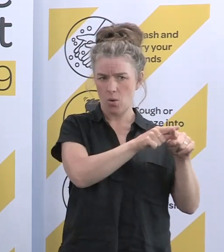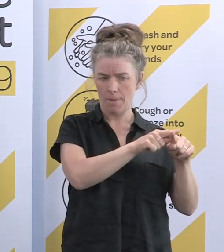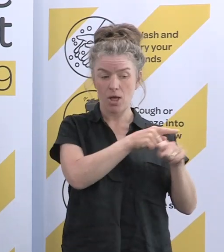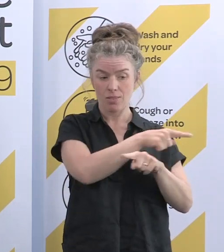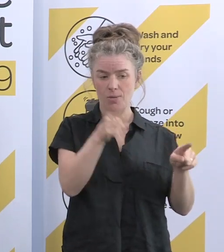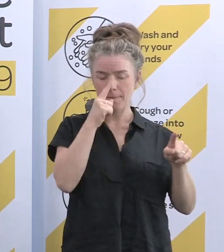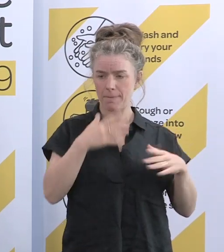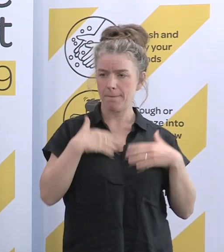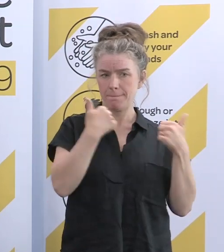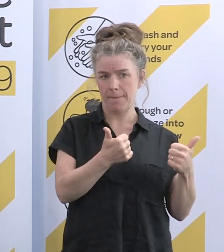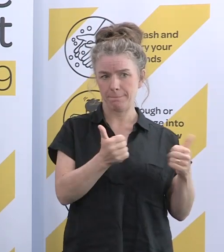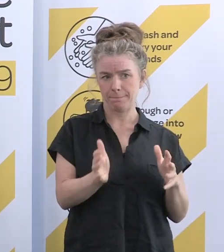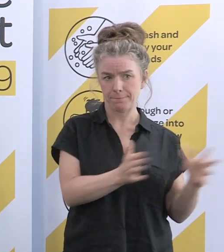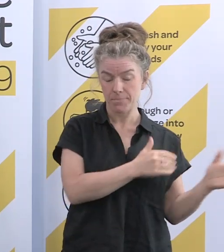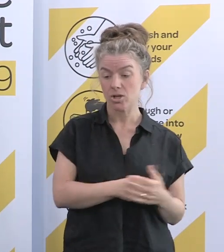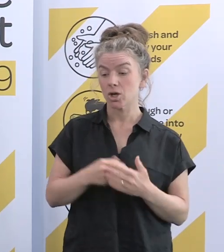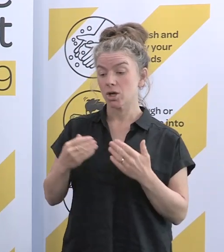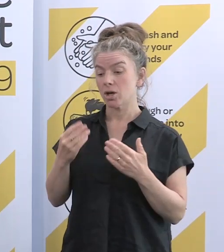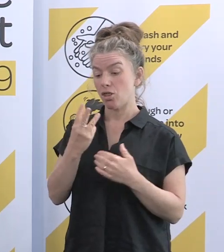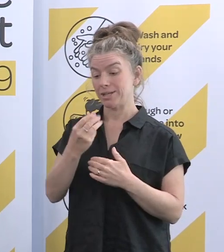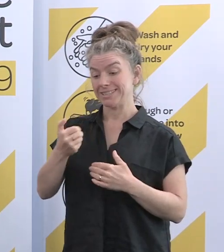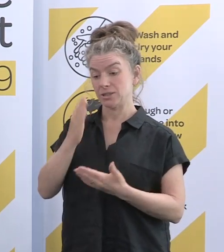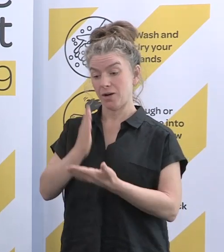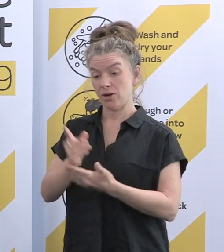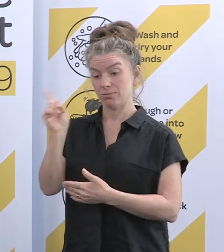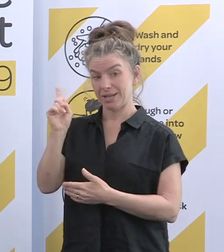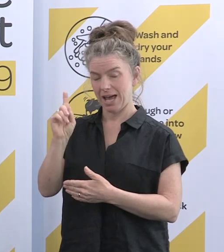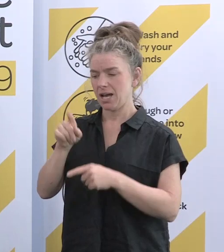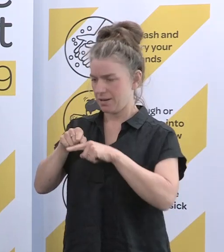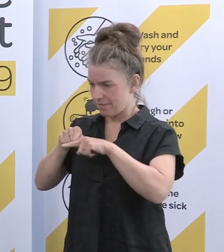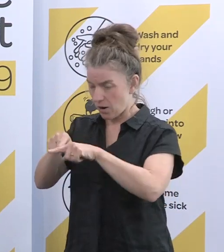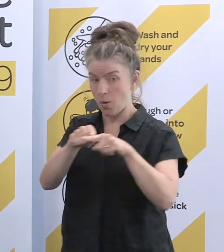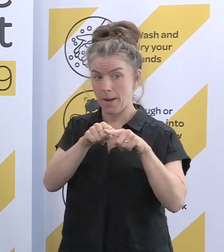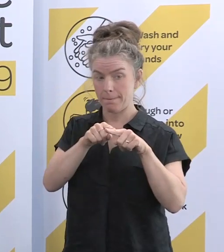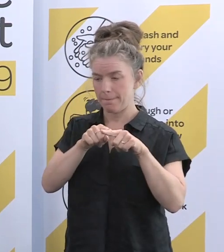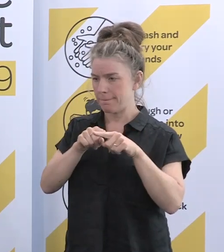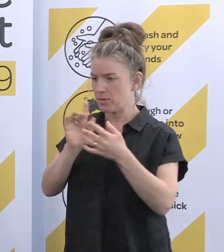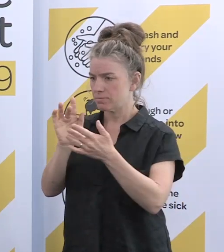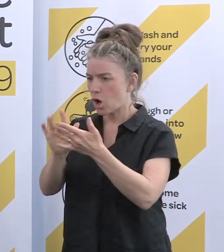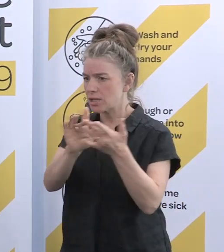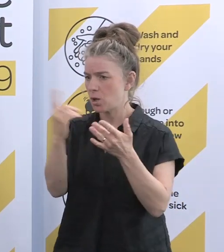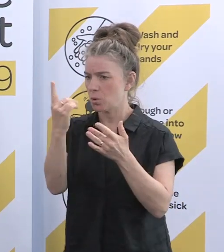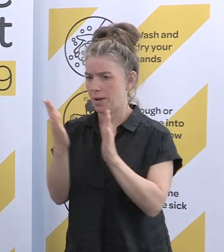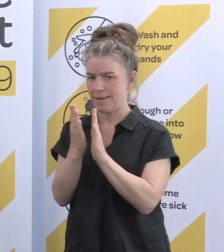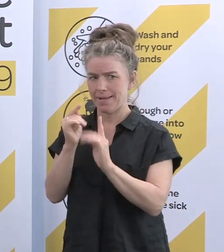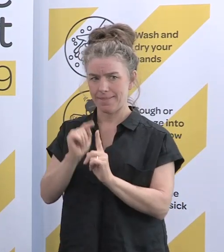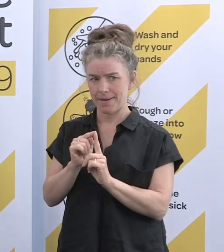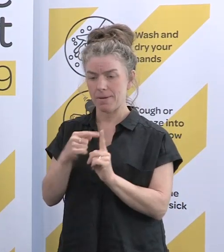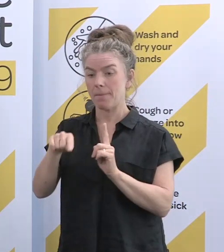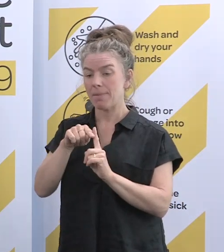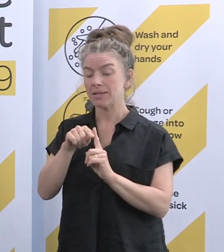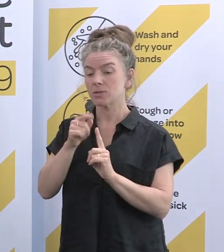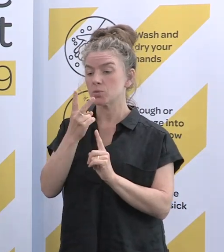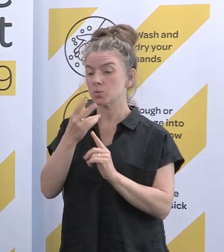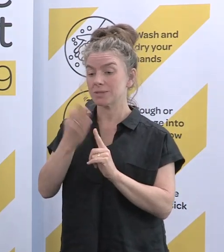recovered. The new cases, the 36 active contact tracing, close contact tracing is underway, and in some of the ones from the last couple of days, they'll